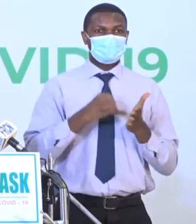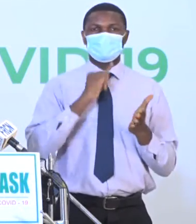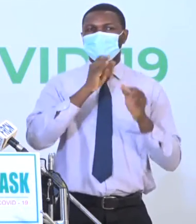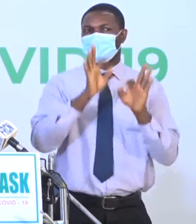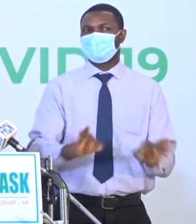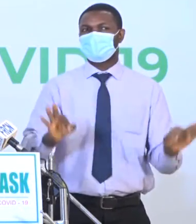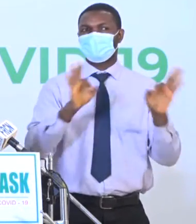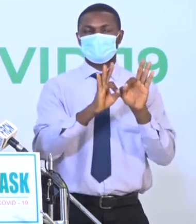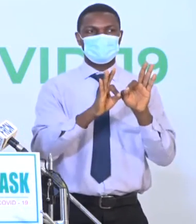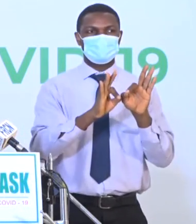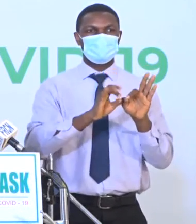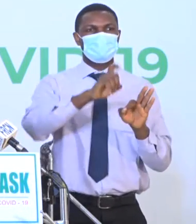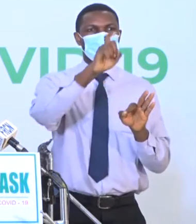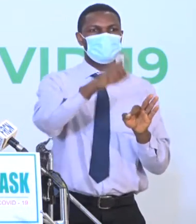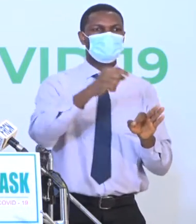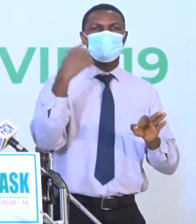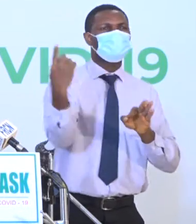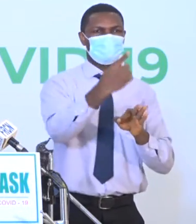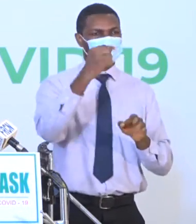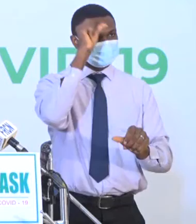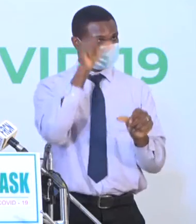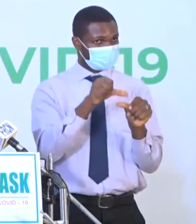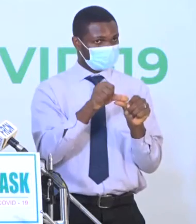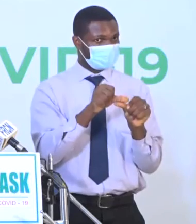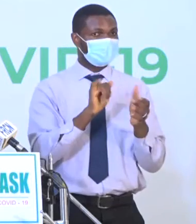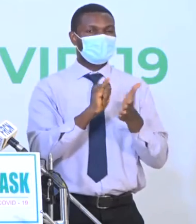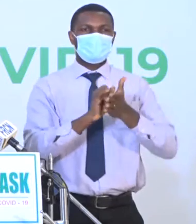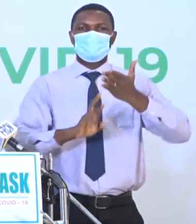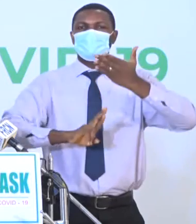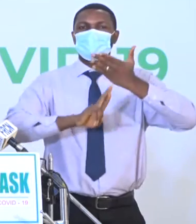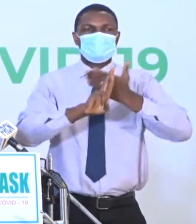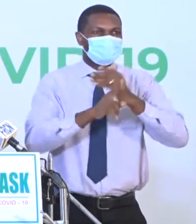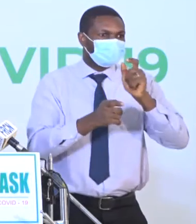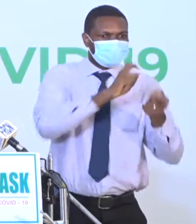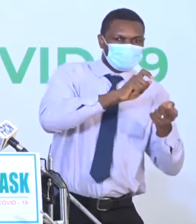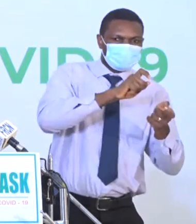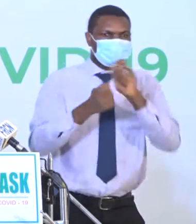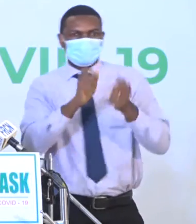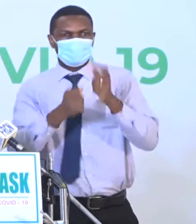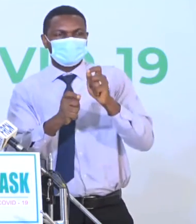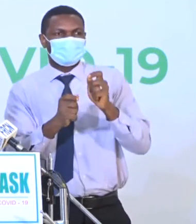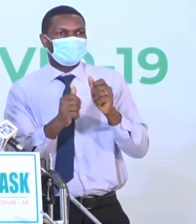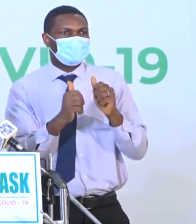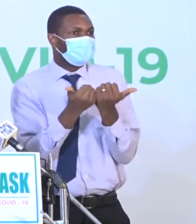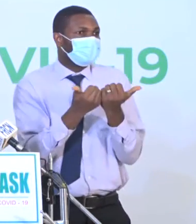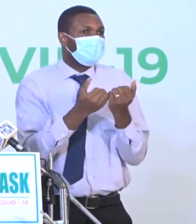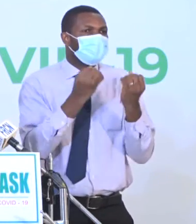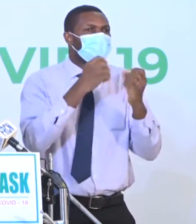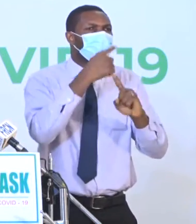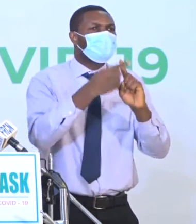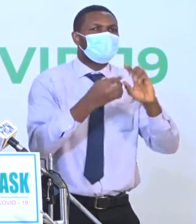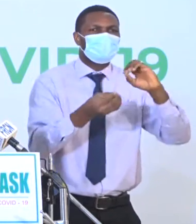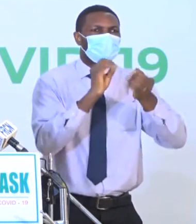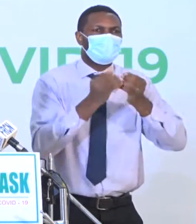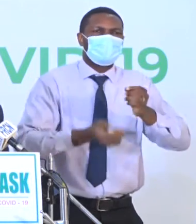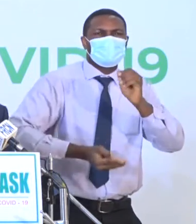to always remember that the risk of mutation is highest when there's a lot of transmission. So how do